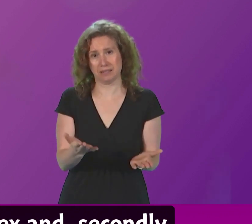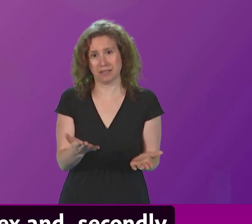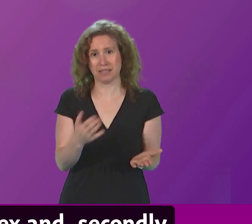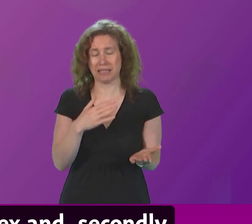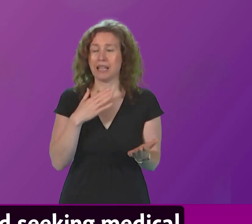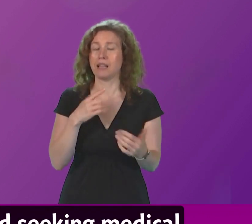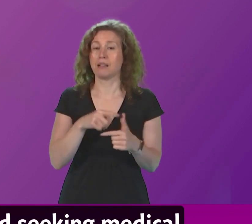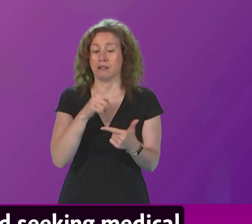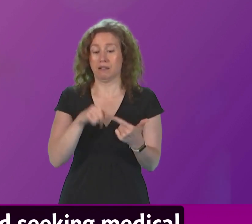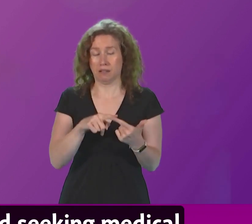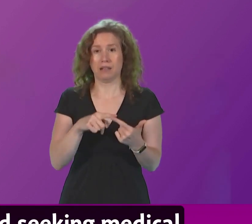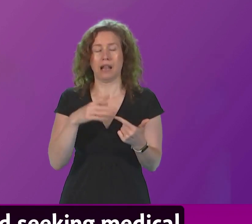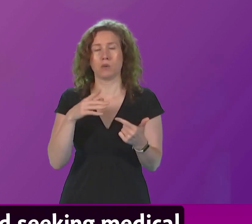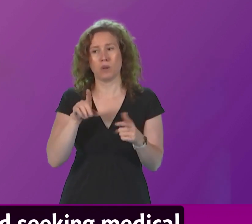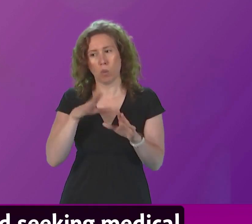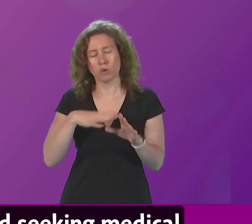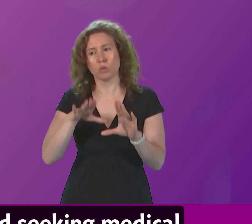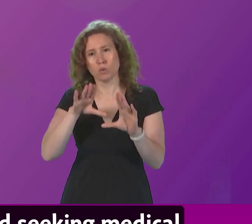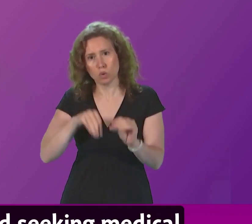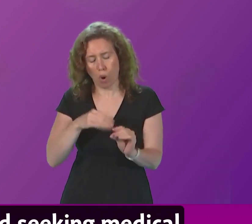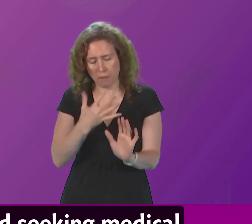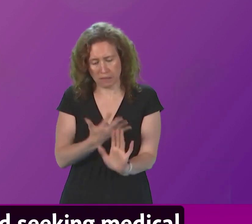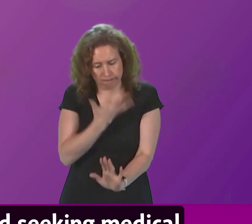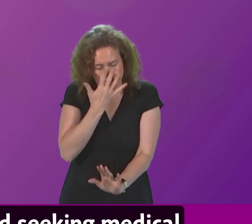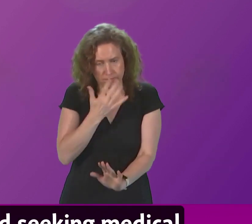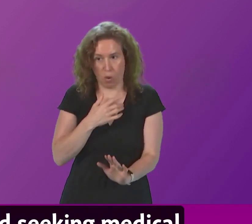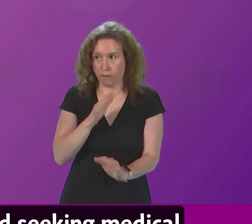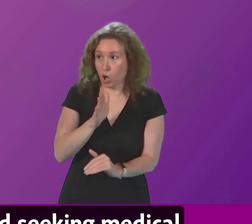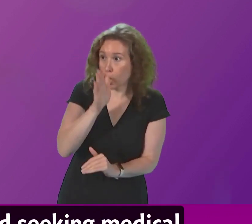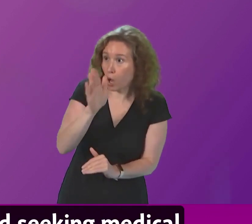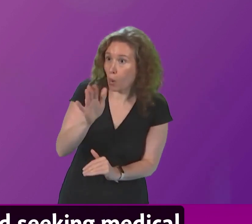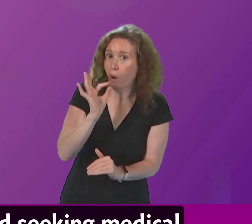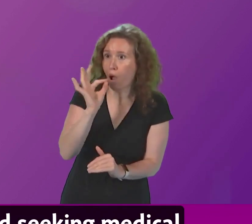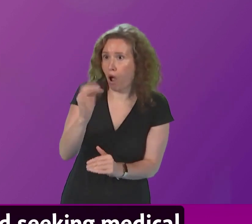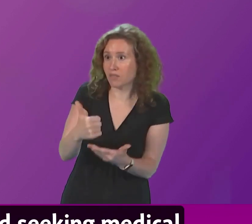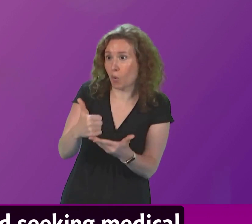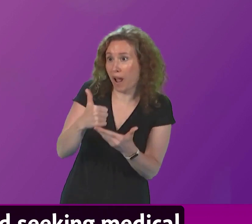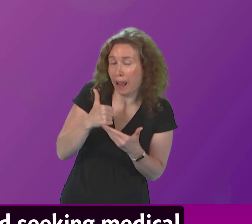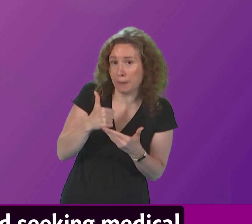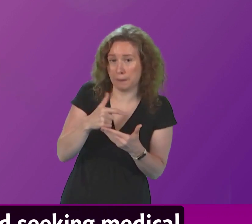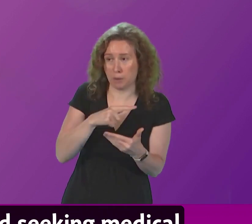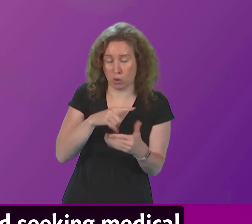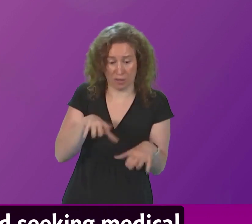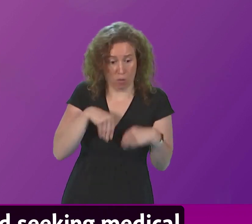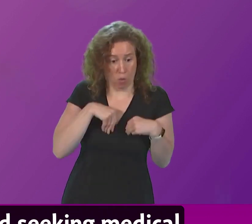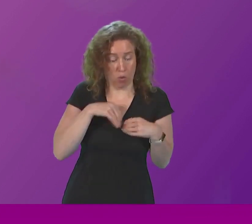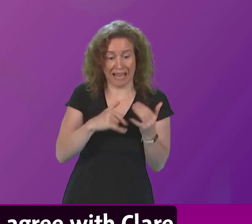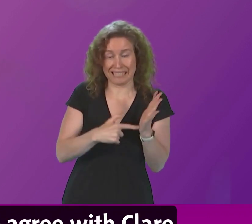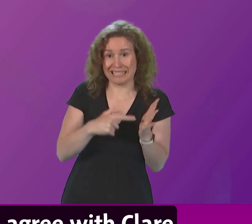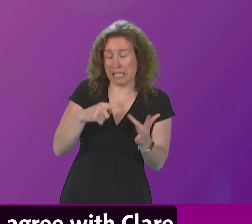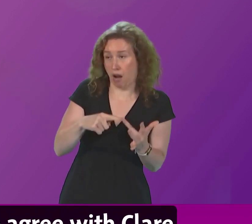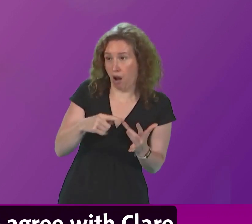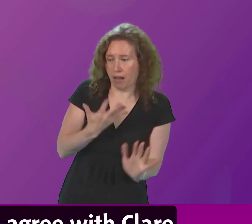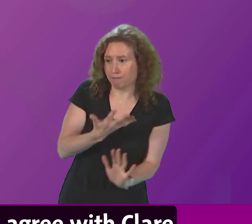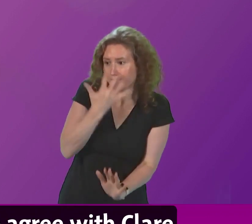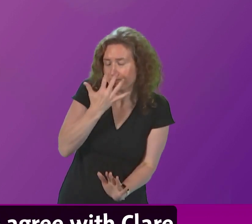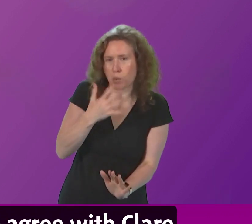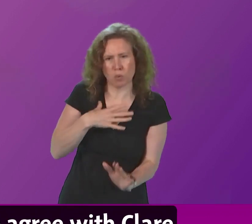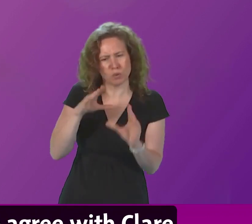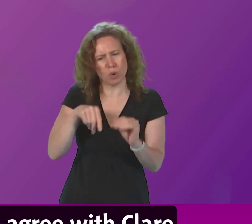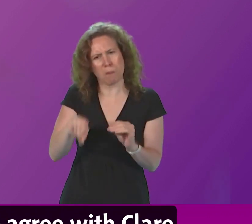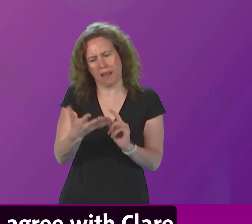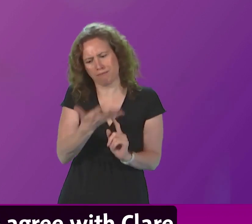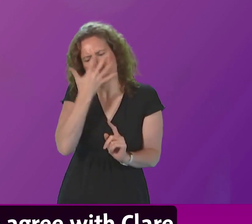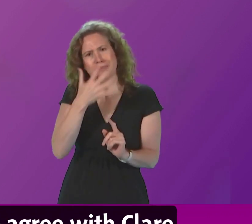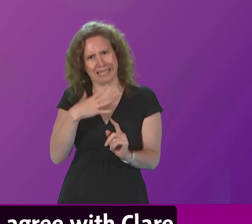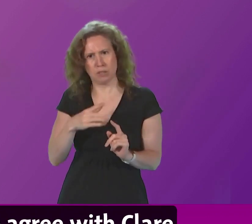and secondly, to end the stigma around seeking medical assistance in the cases of STIs? First Minister. Yes, I do agree